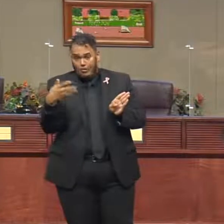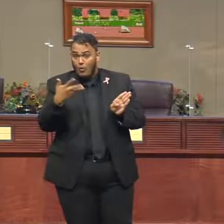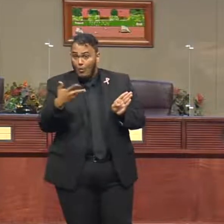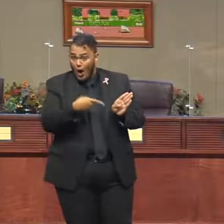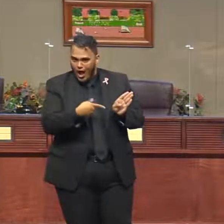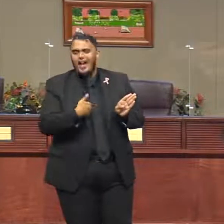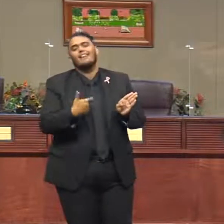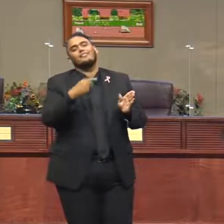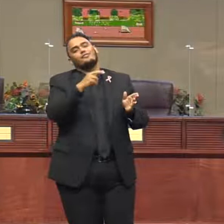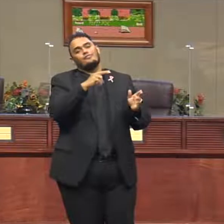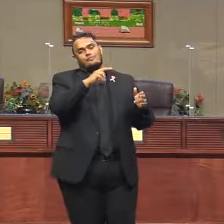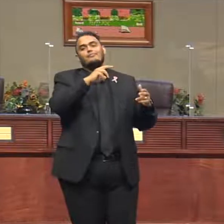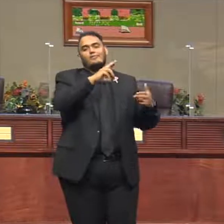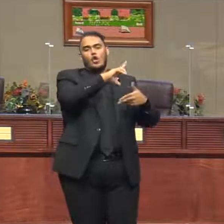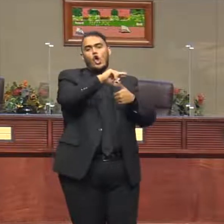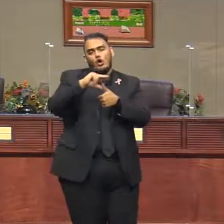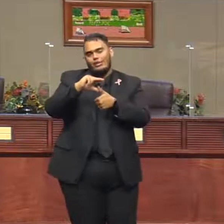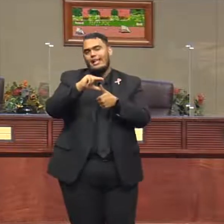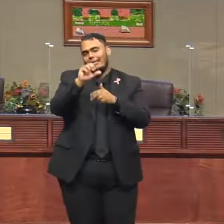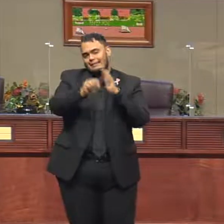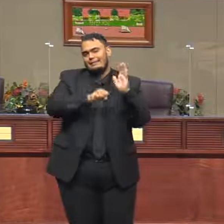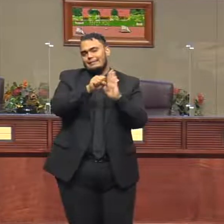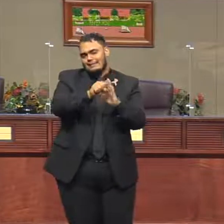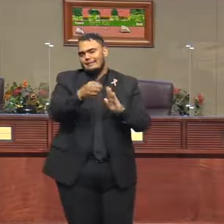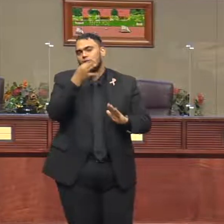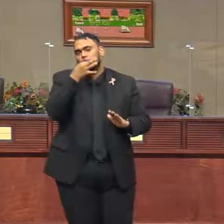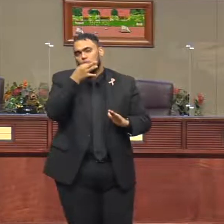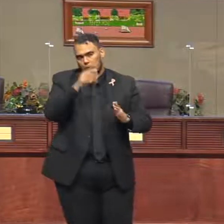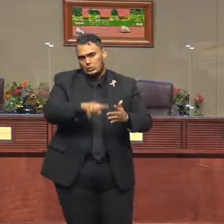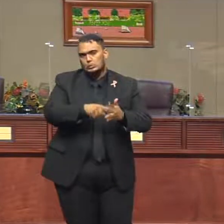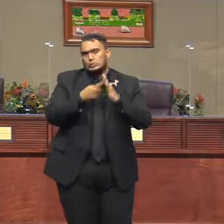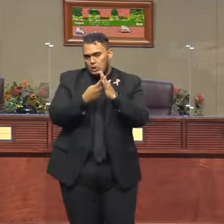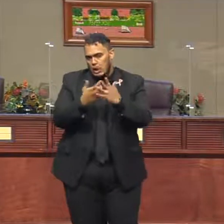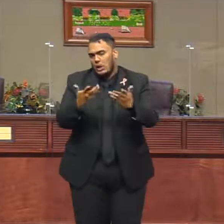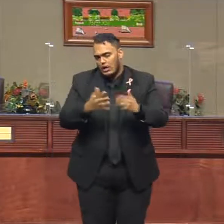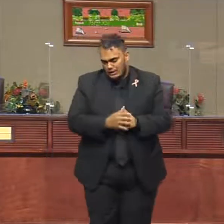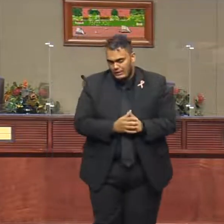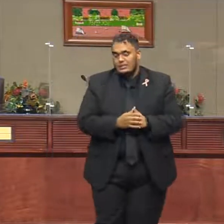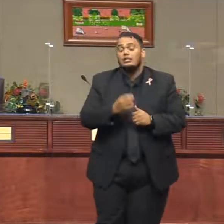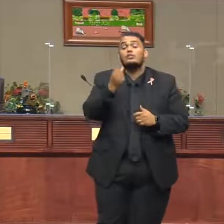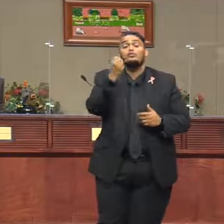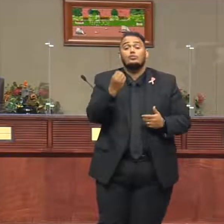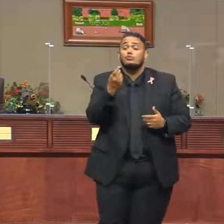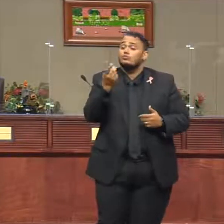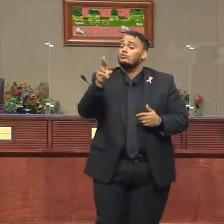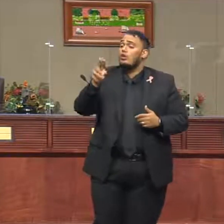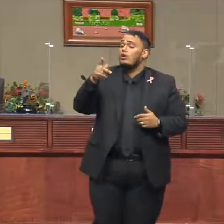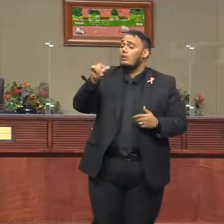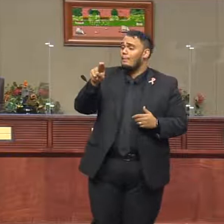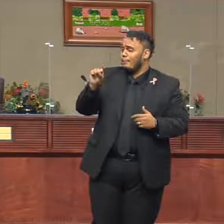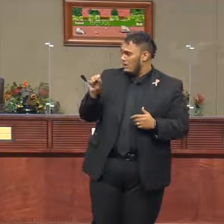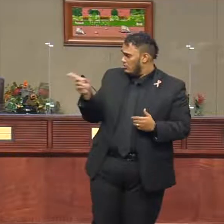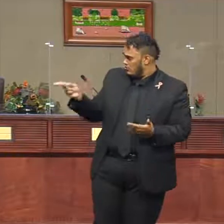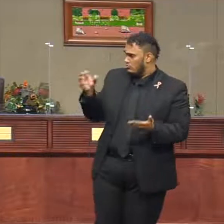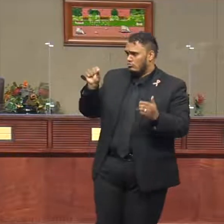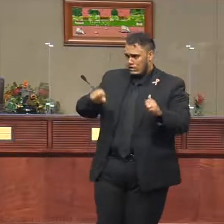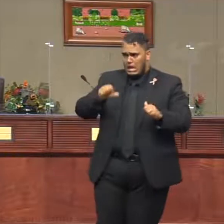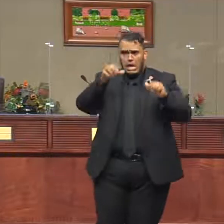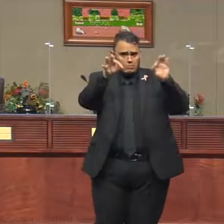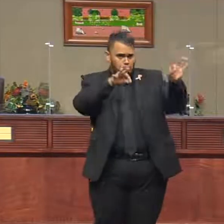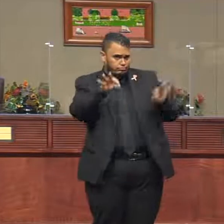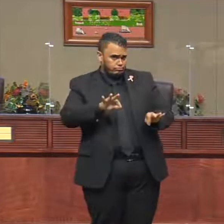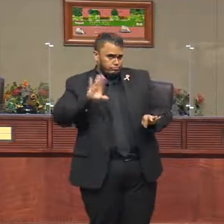season that we're in at this point. So Dr. Pino can share with you, I think, his perspective